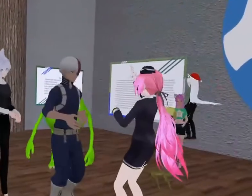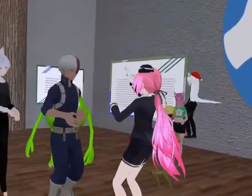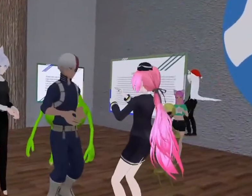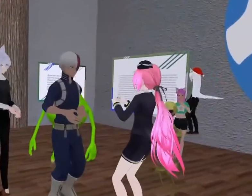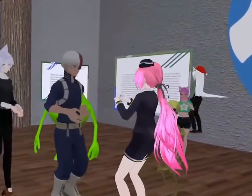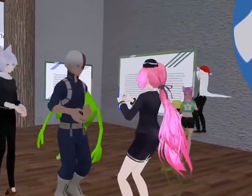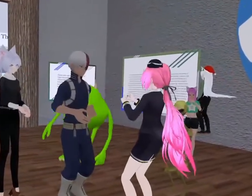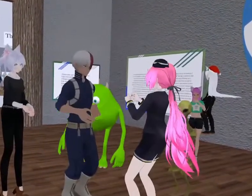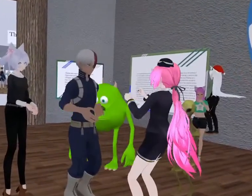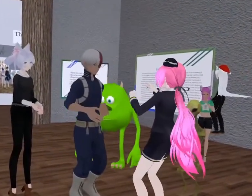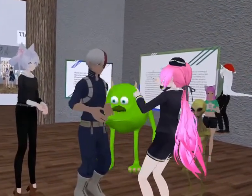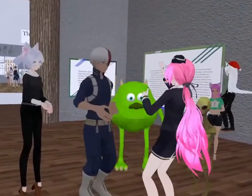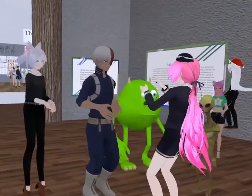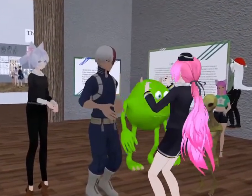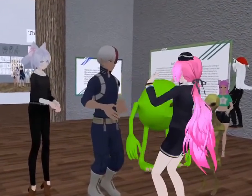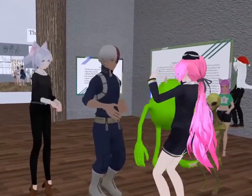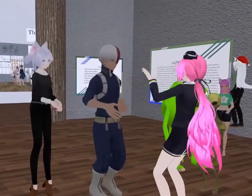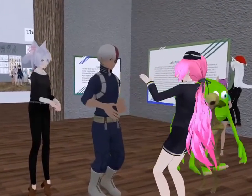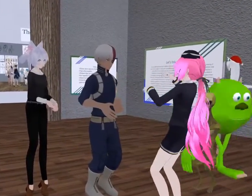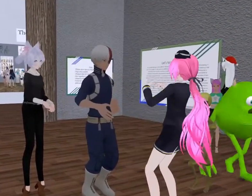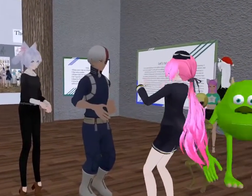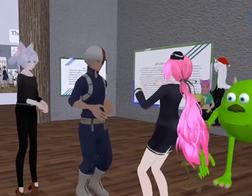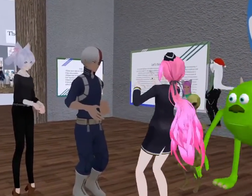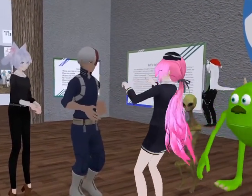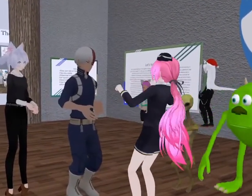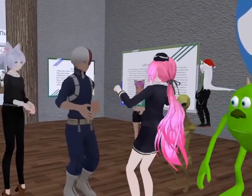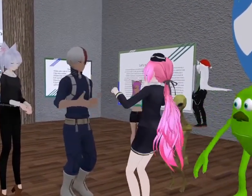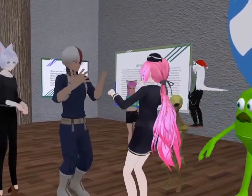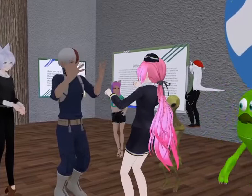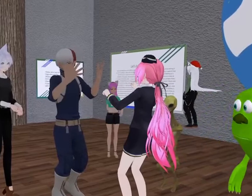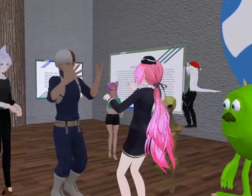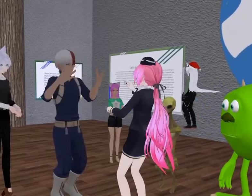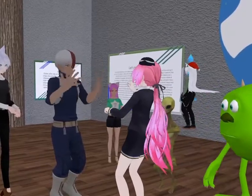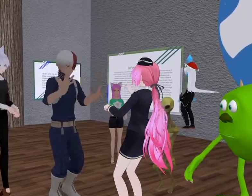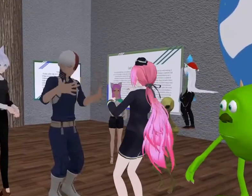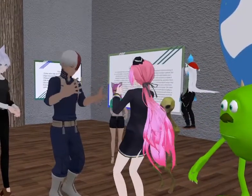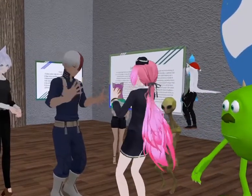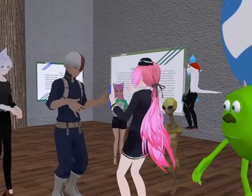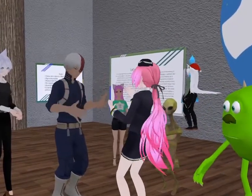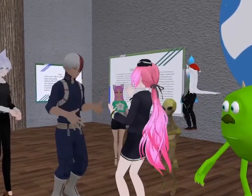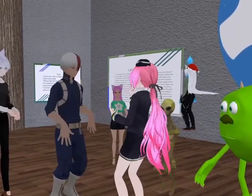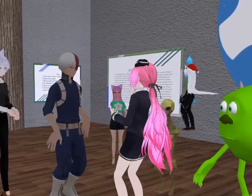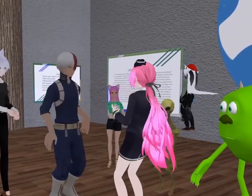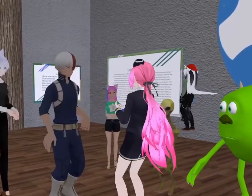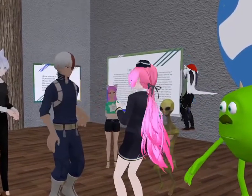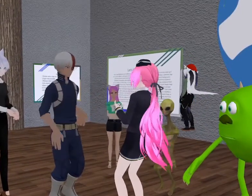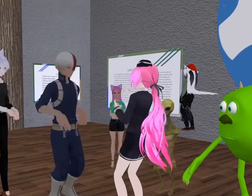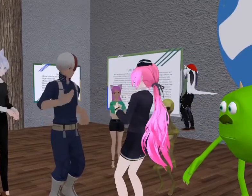gets ditched by husband, their other friends, but and the then you're just husband awkwardly didn't know standing any there? sign, like oh, God. zero. And she just You brought him get brought to the because like party. she wanted her husband